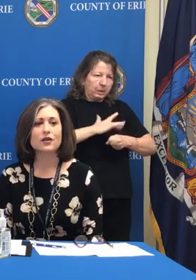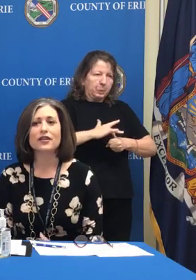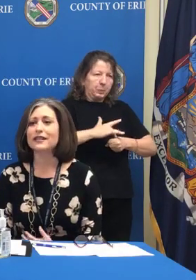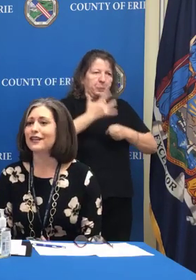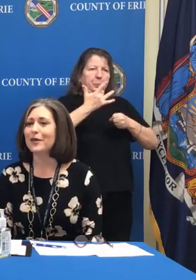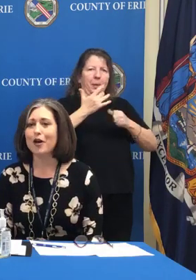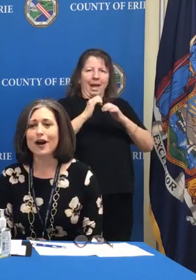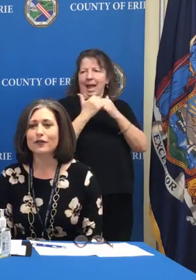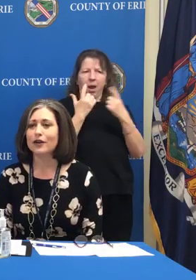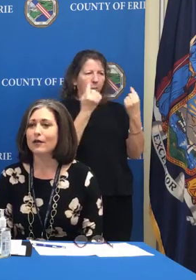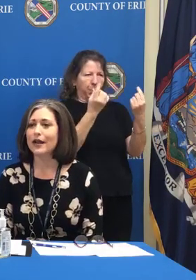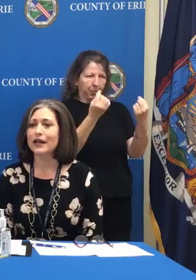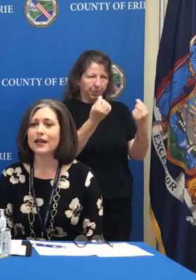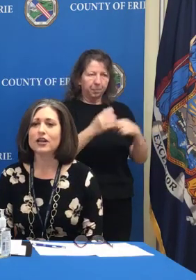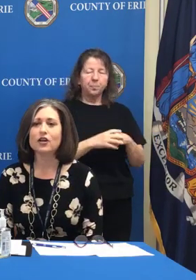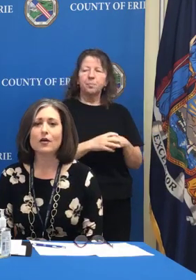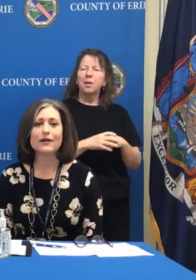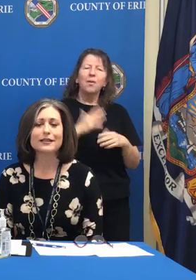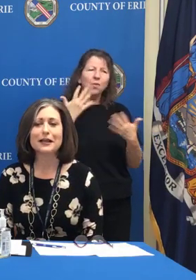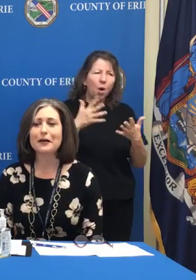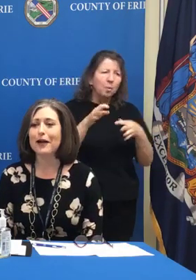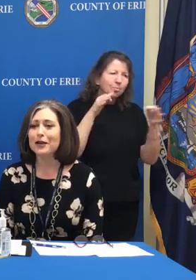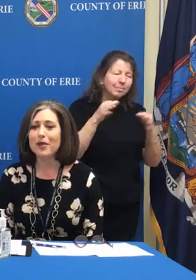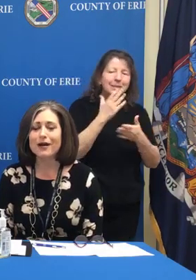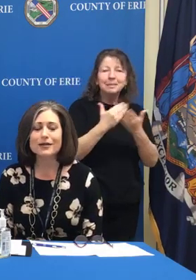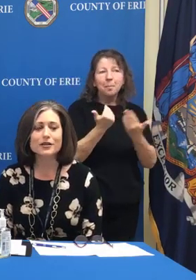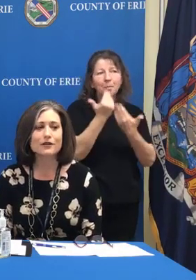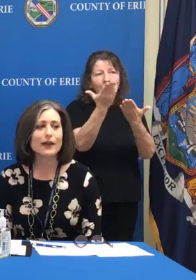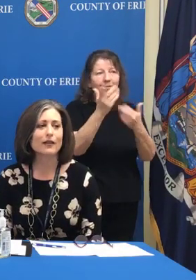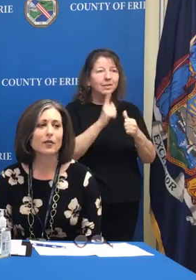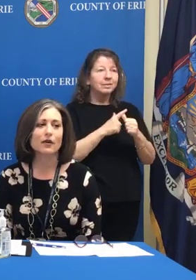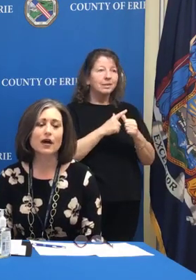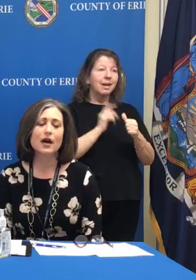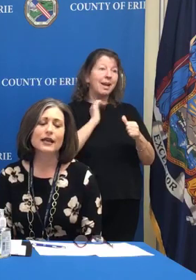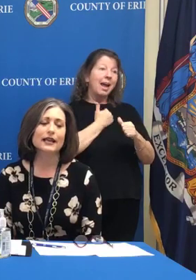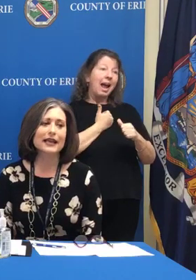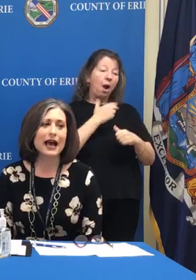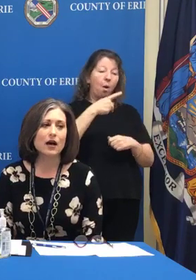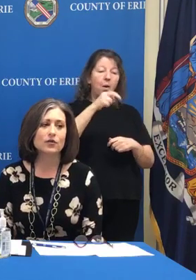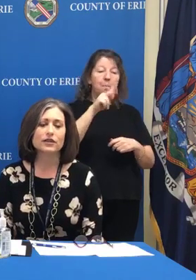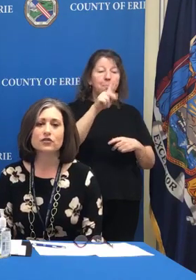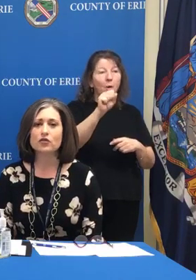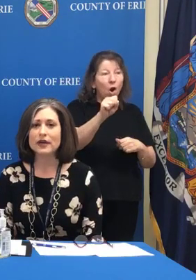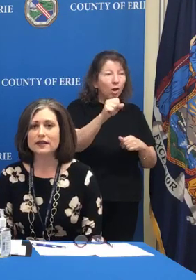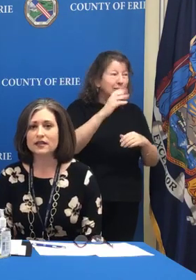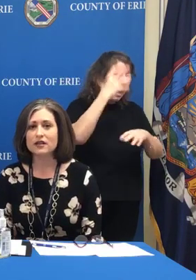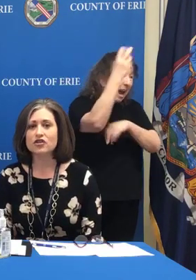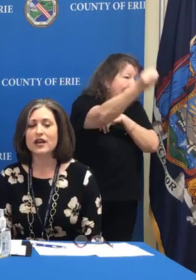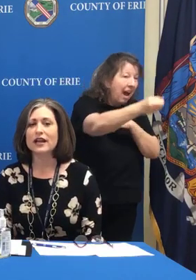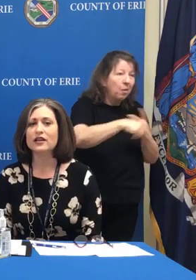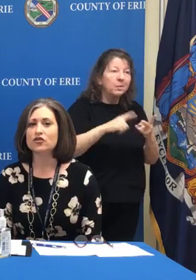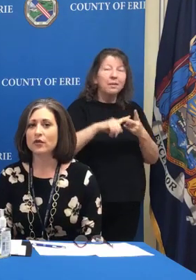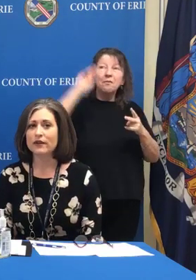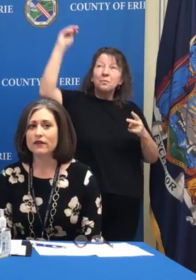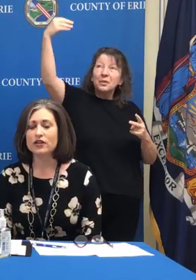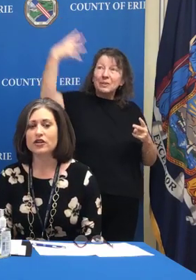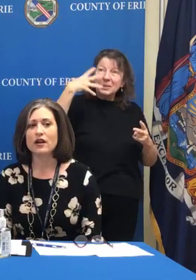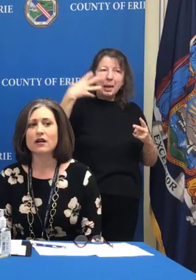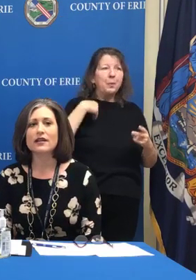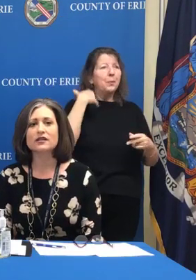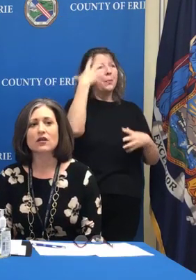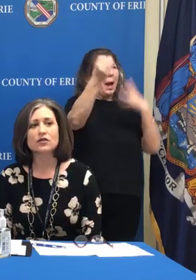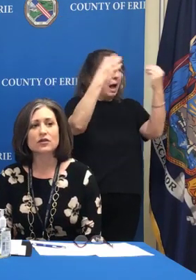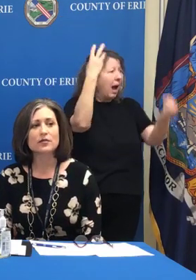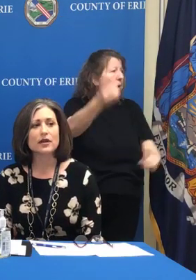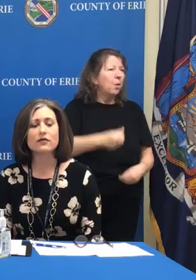that, things have been offered already. Obviously our county parks are available. Getting out, enjoying the sunshine, enjoying fresh